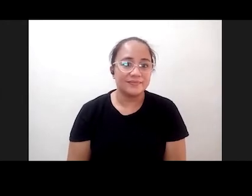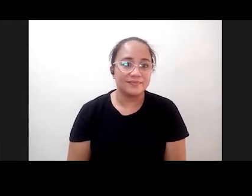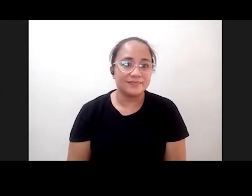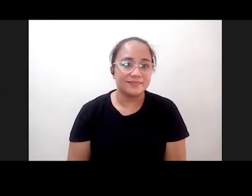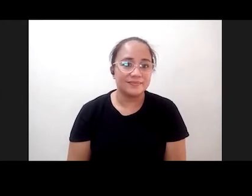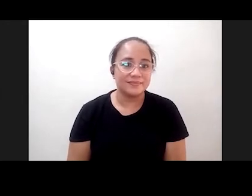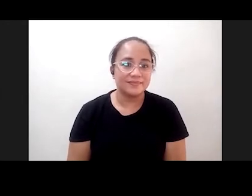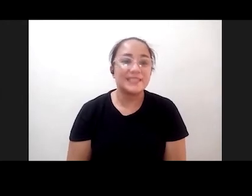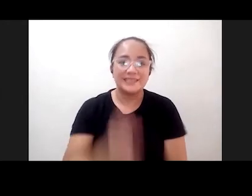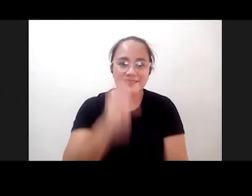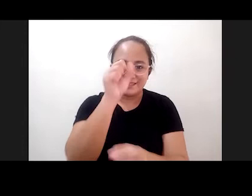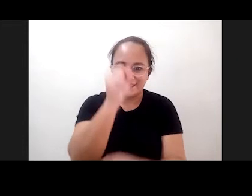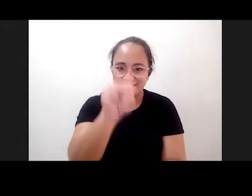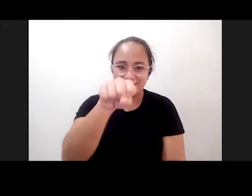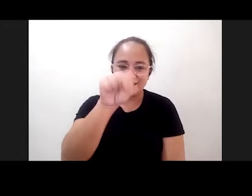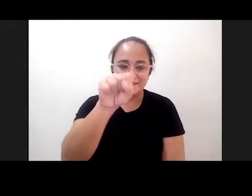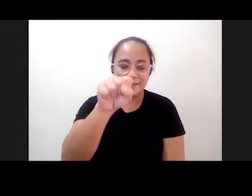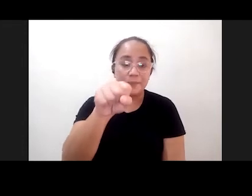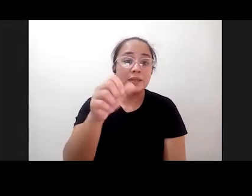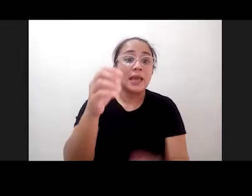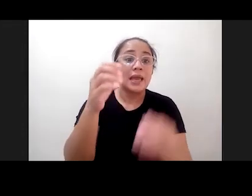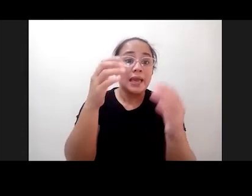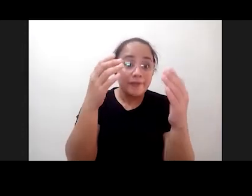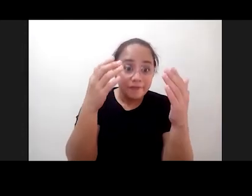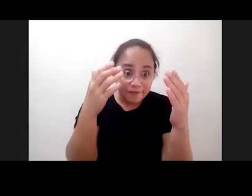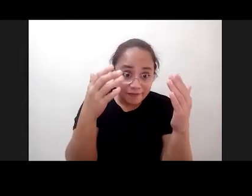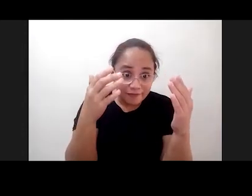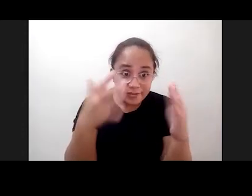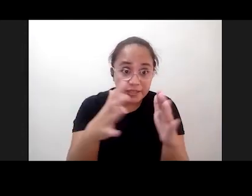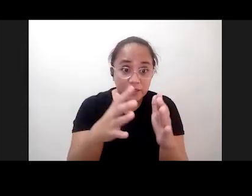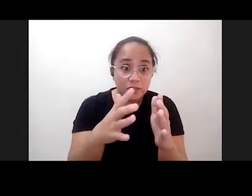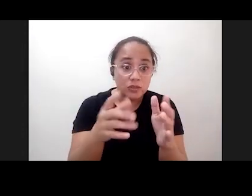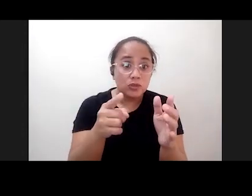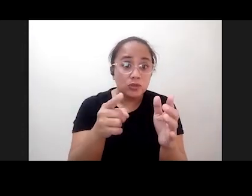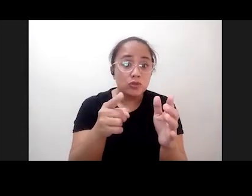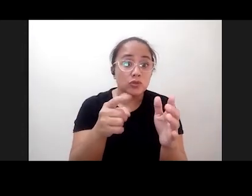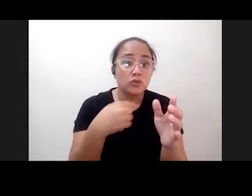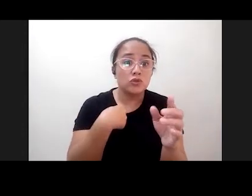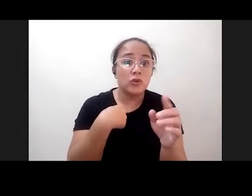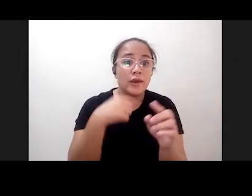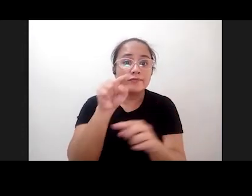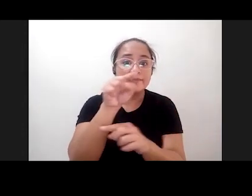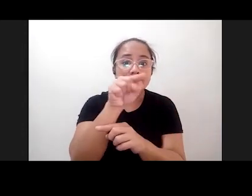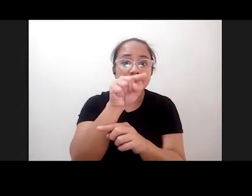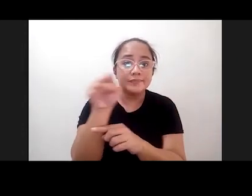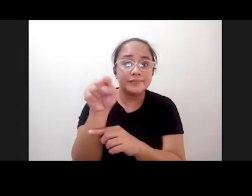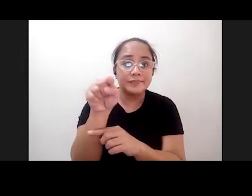Yes, and then put a tab, indent the verb have.